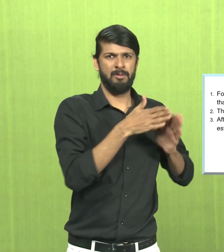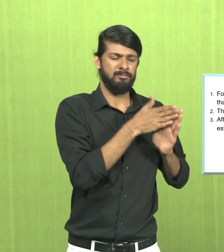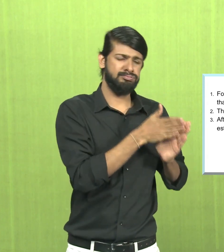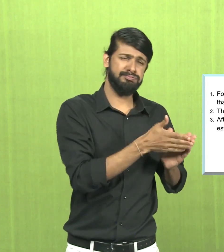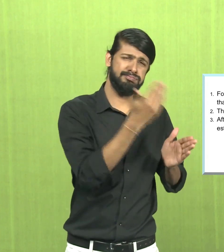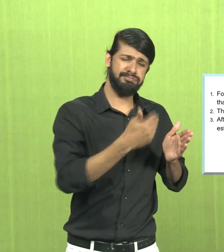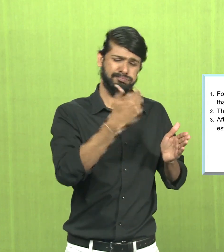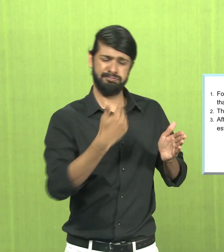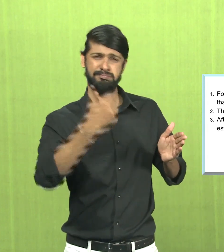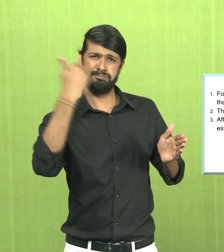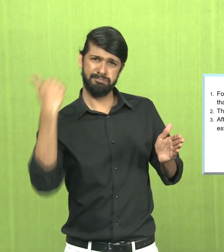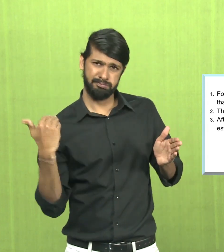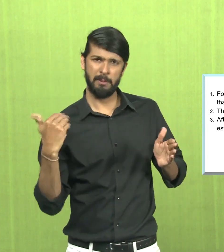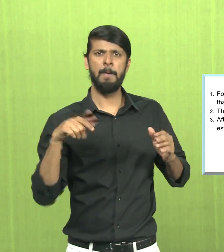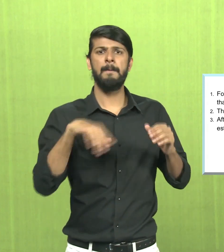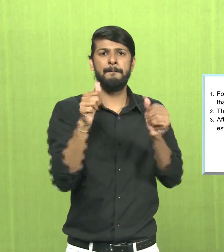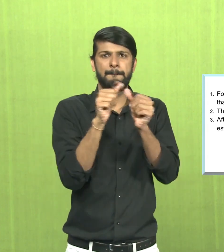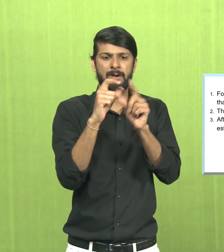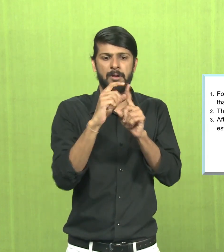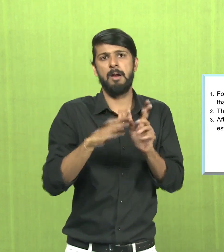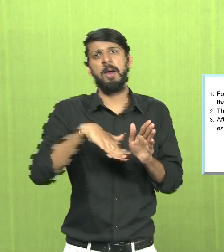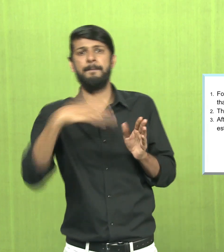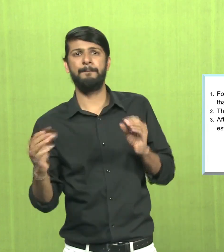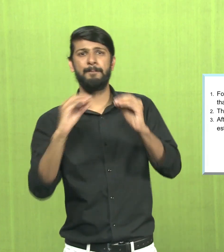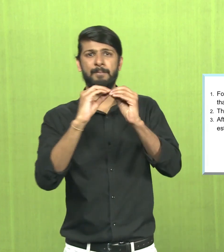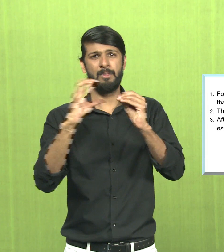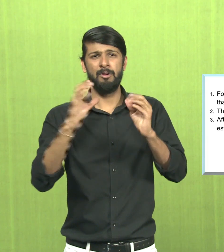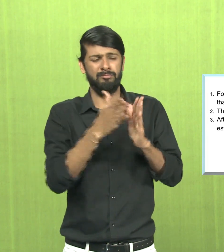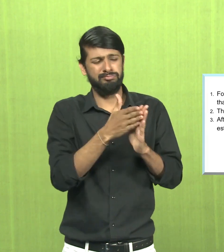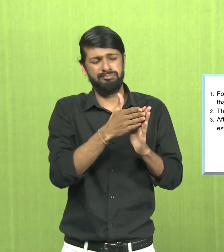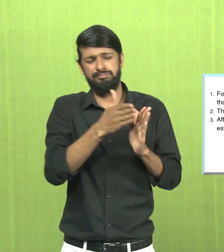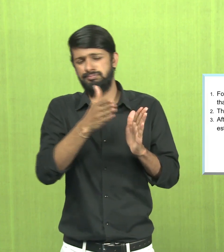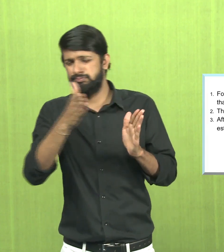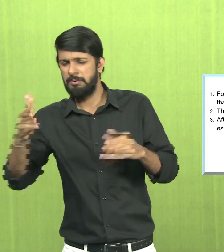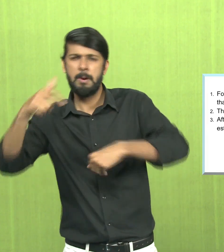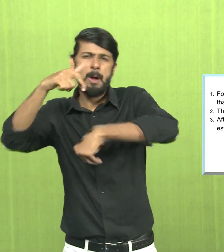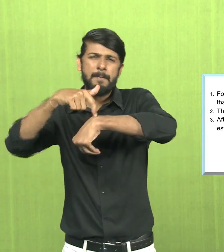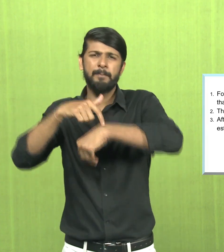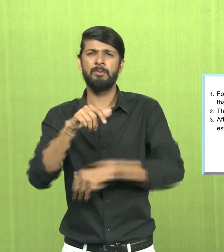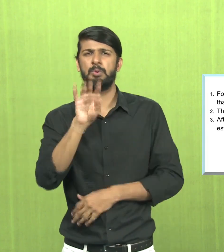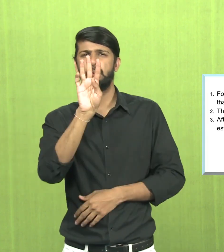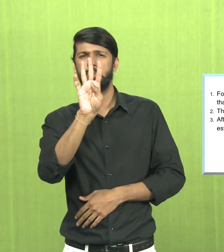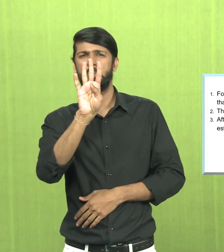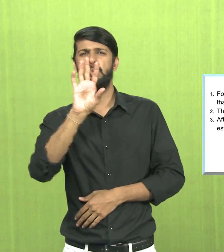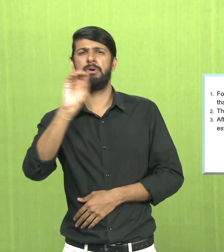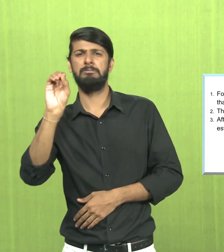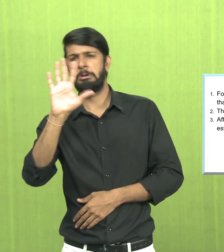somewhere in 2500 years ago in India. So, if now it is 2020, we go back all the way to 500